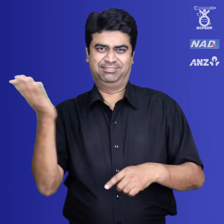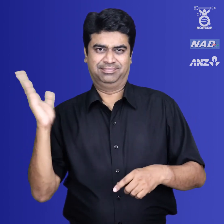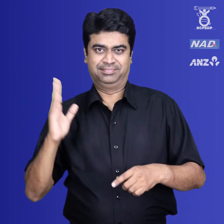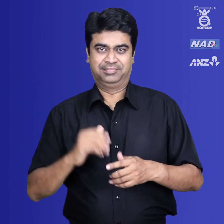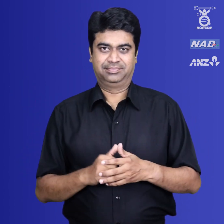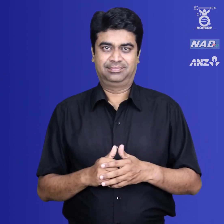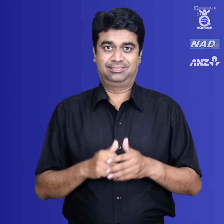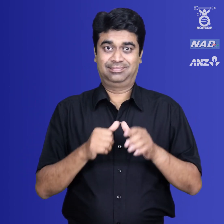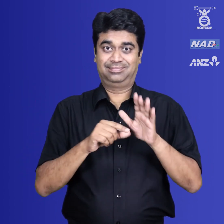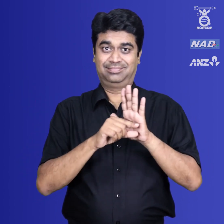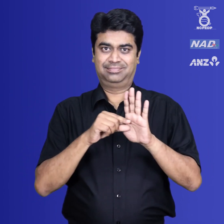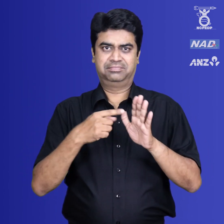Offences by companies.